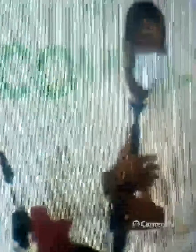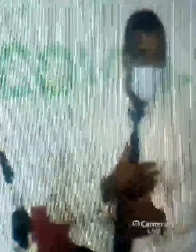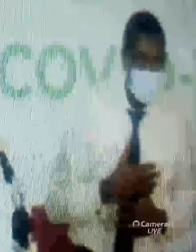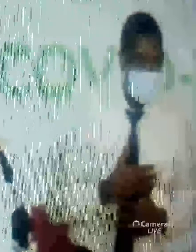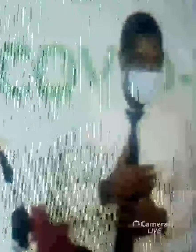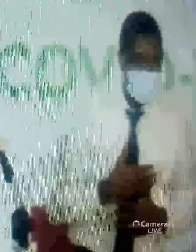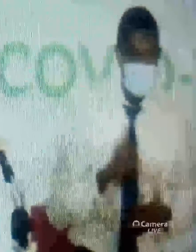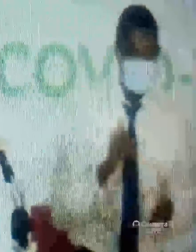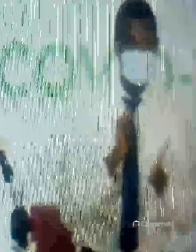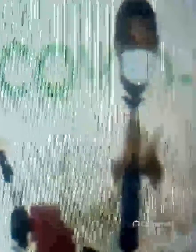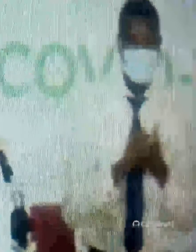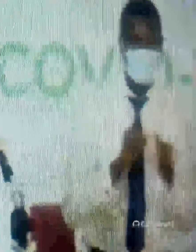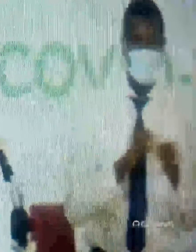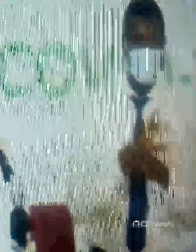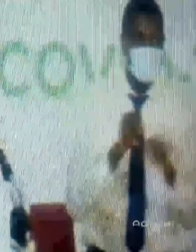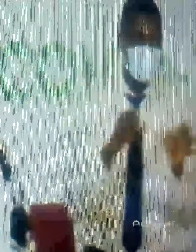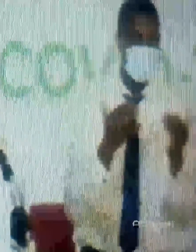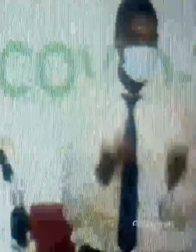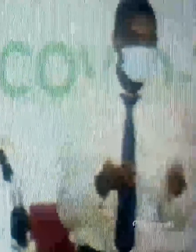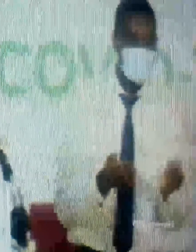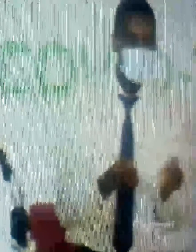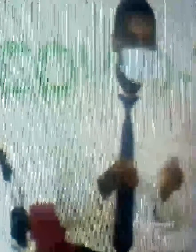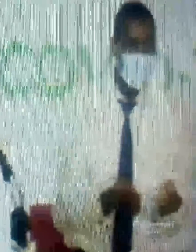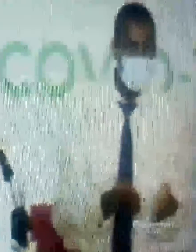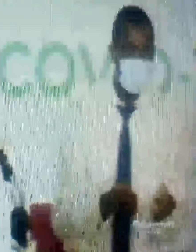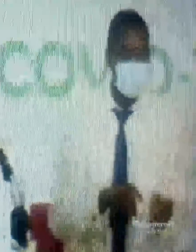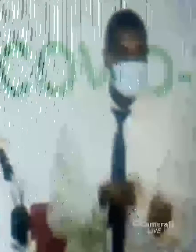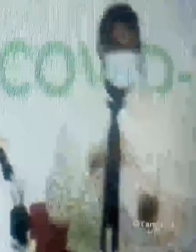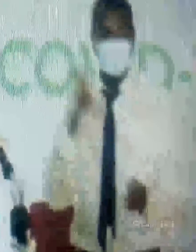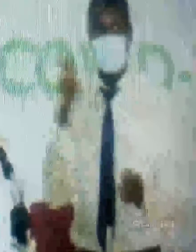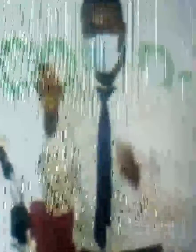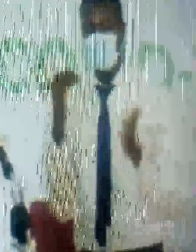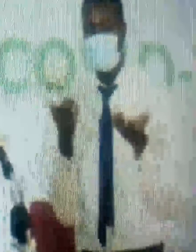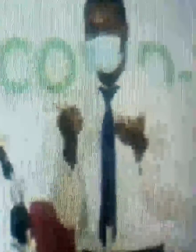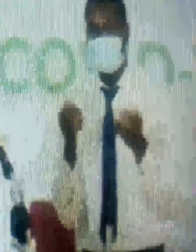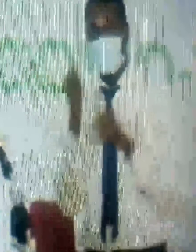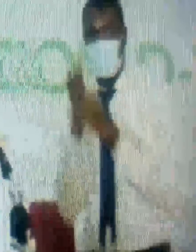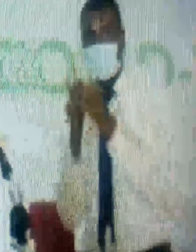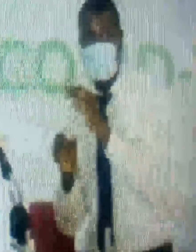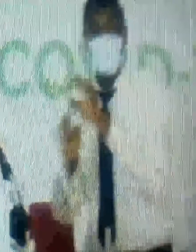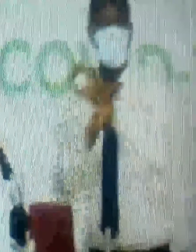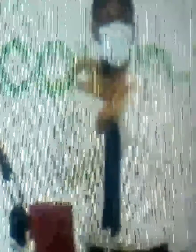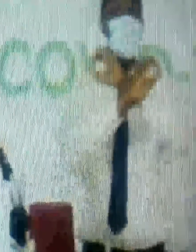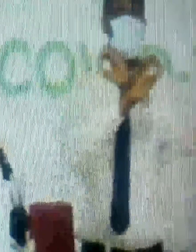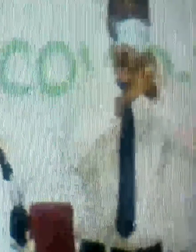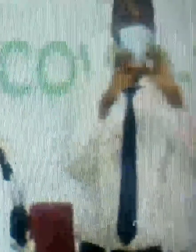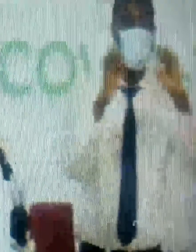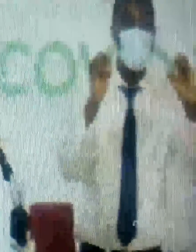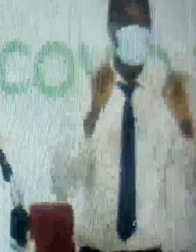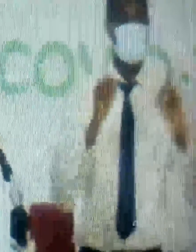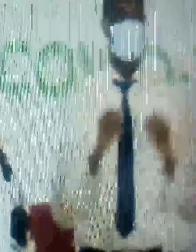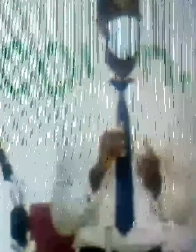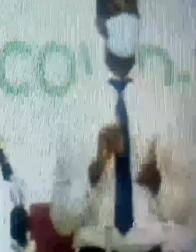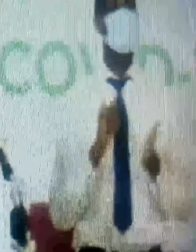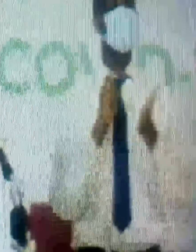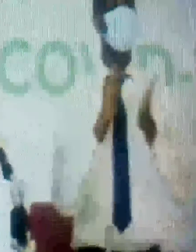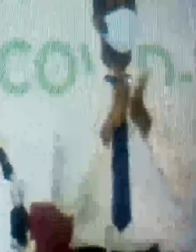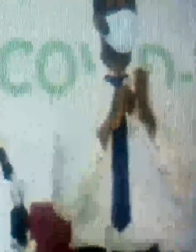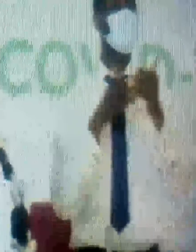COVID-19 too has gone on leave or is in recession. And that aggravates community